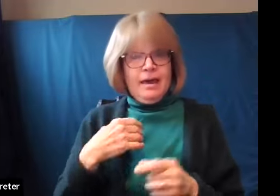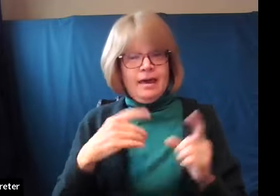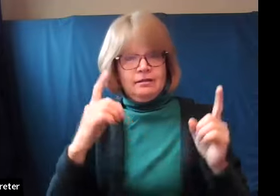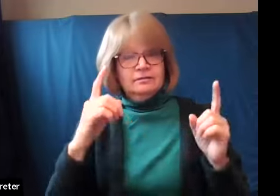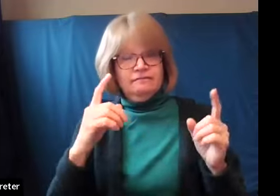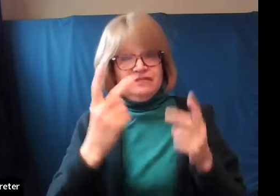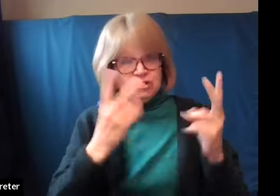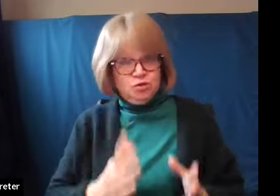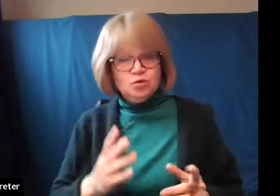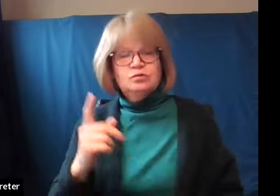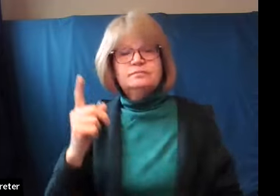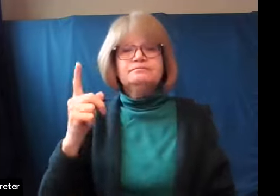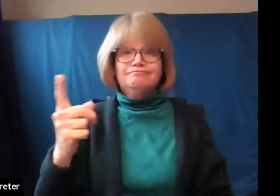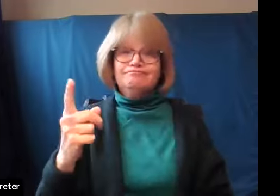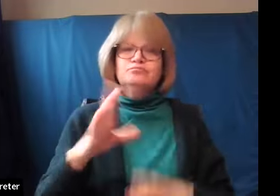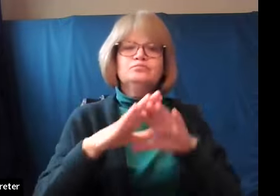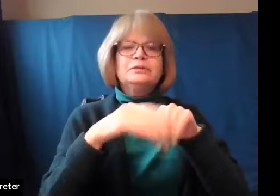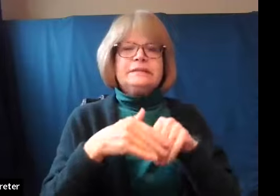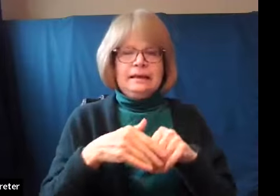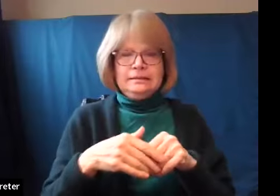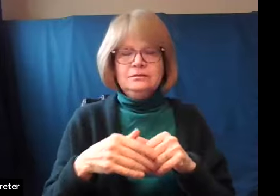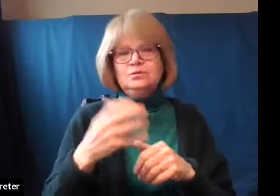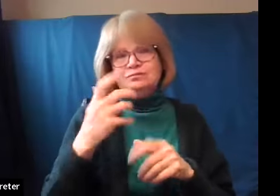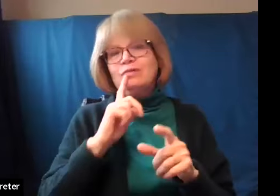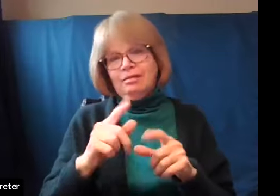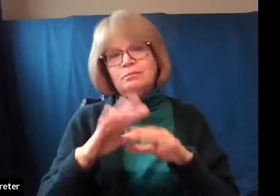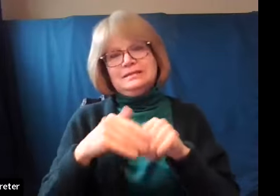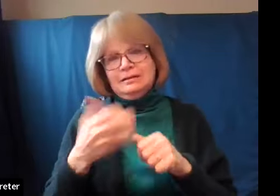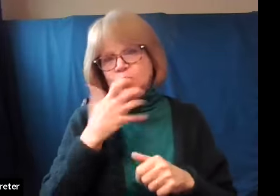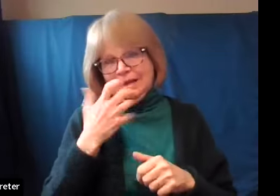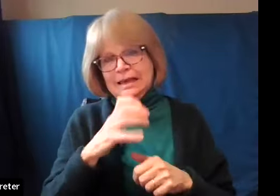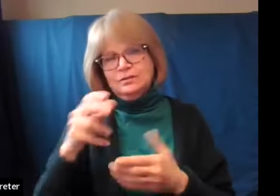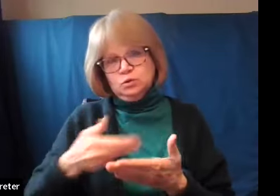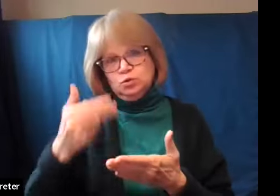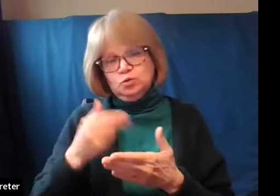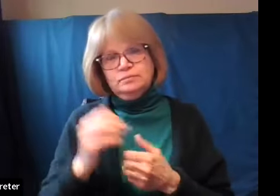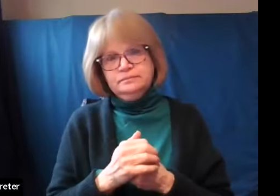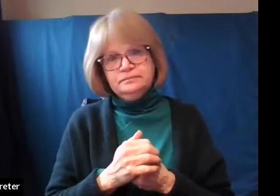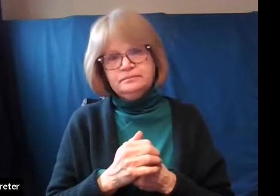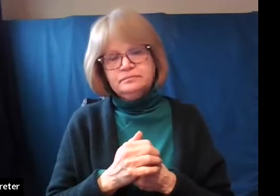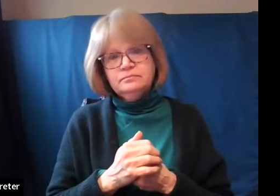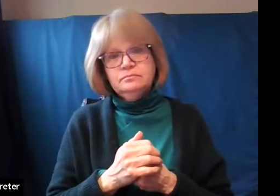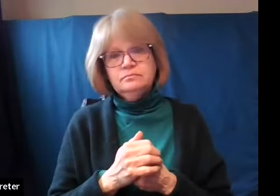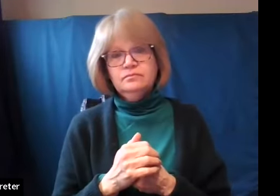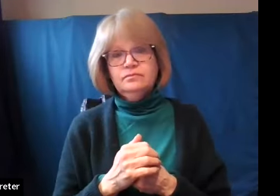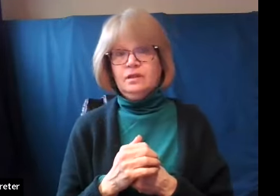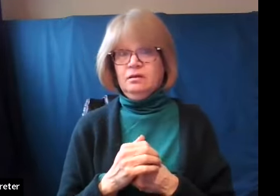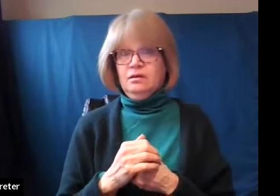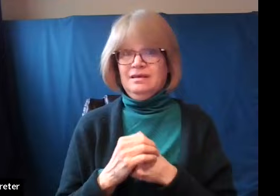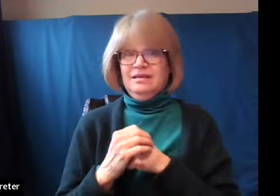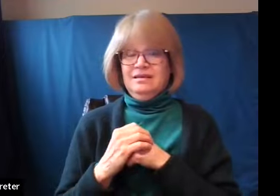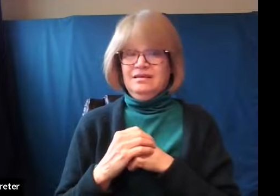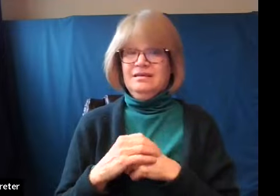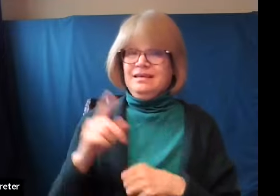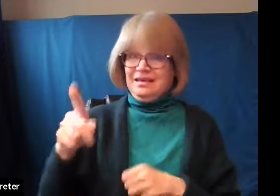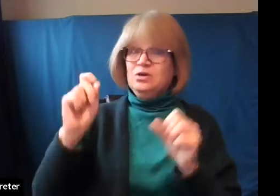he put on the unrehearsed act of eating the meal. Here was someone who could have made excellent use of a sack